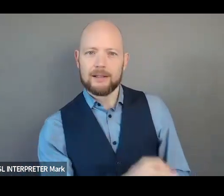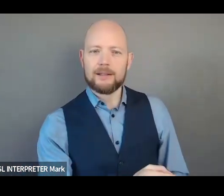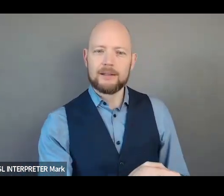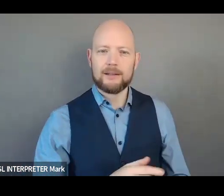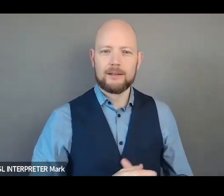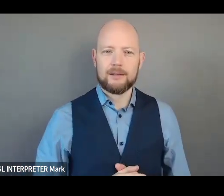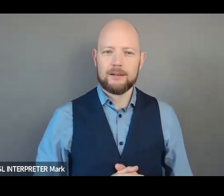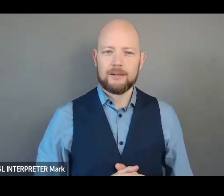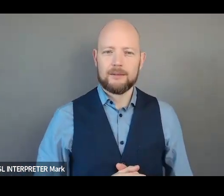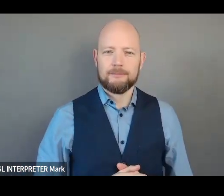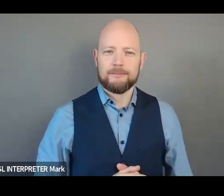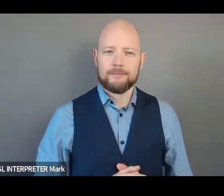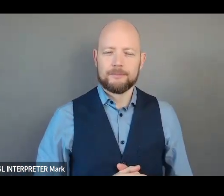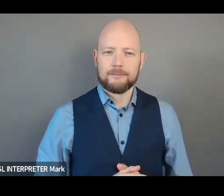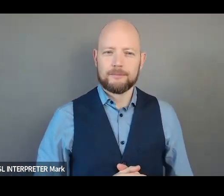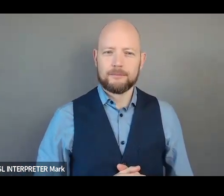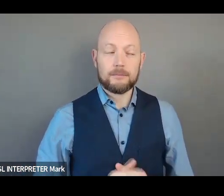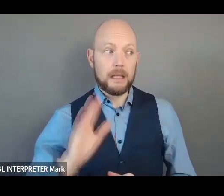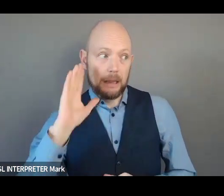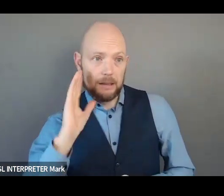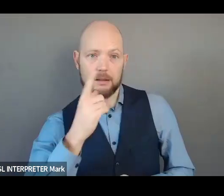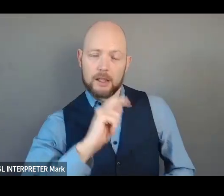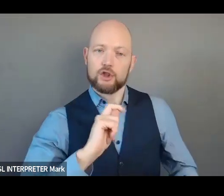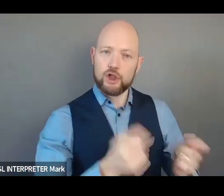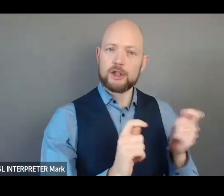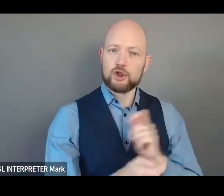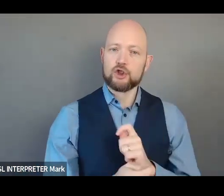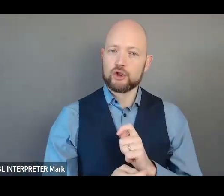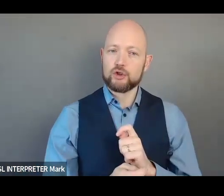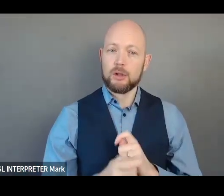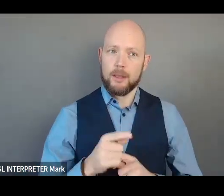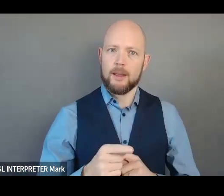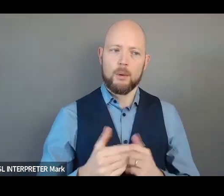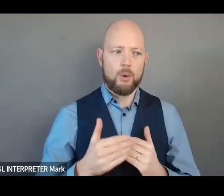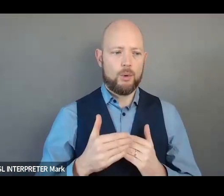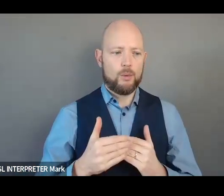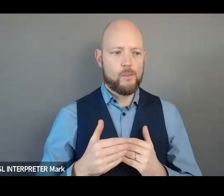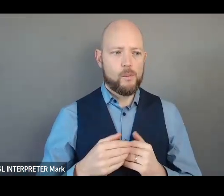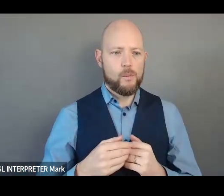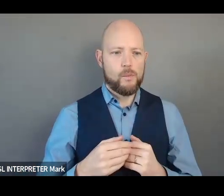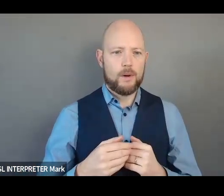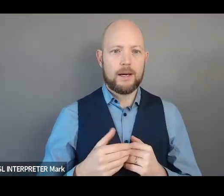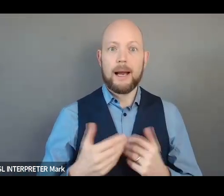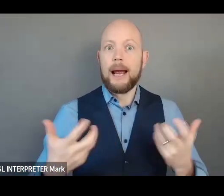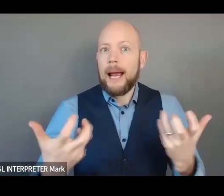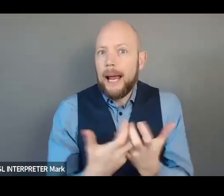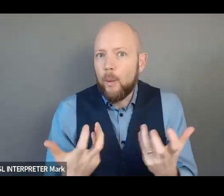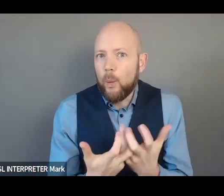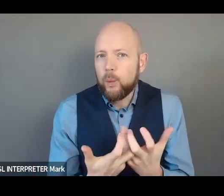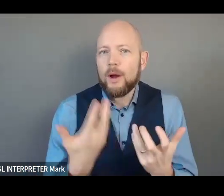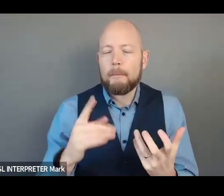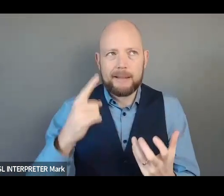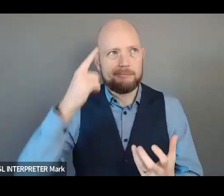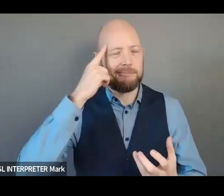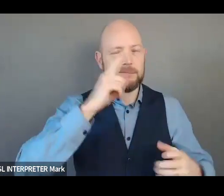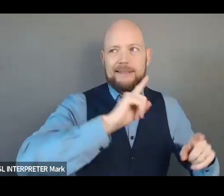would be able to, some change could be enacted. So clearly that's become more fragmented and nuanced over the last few decades. We're not just